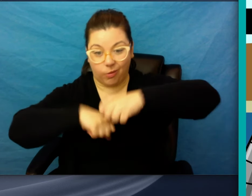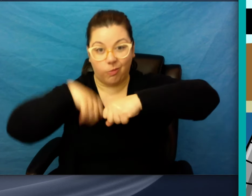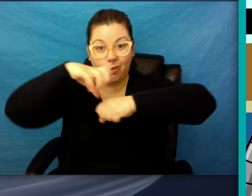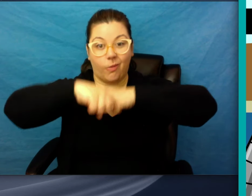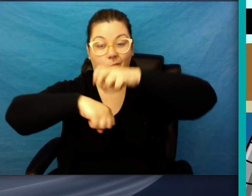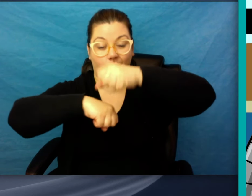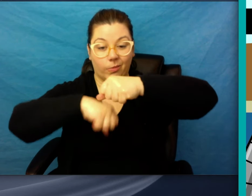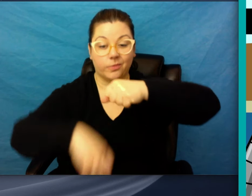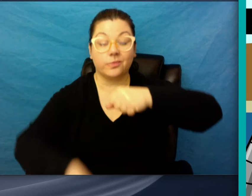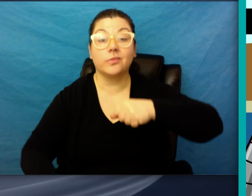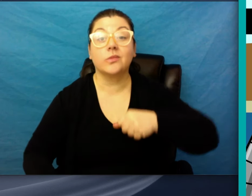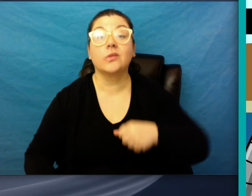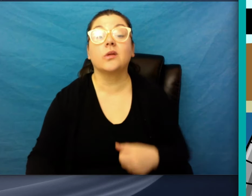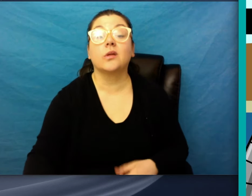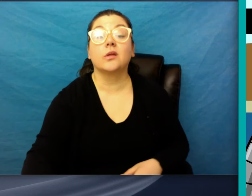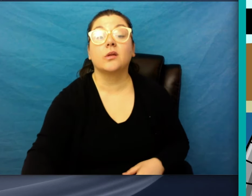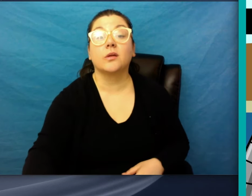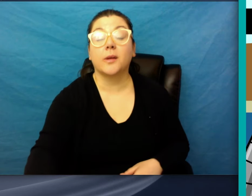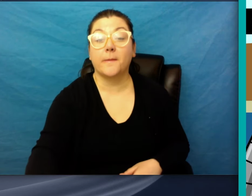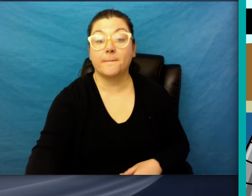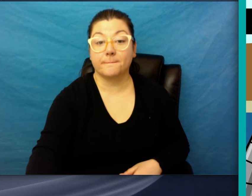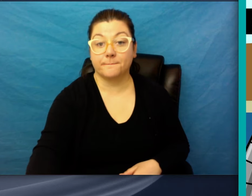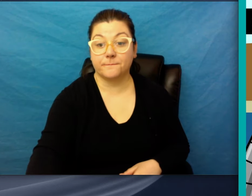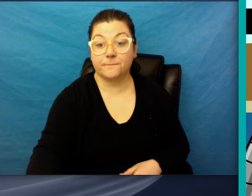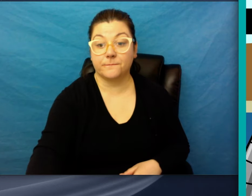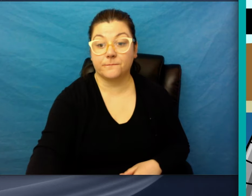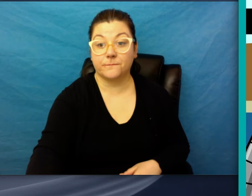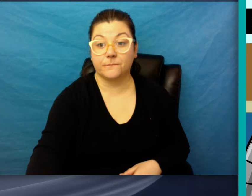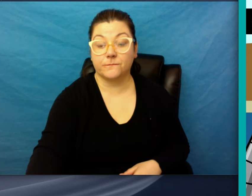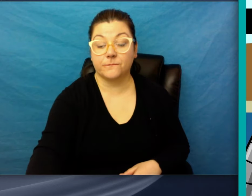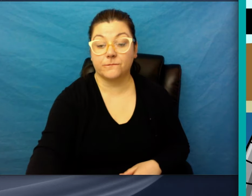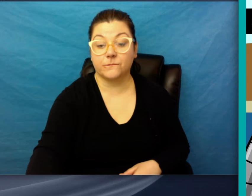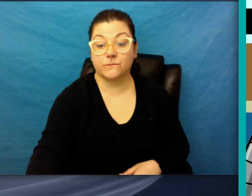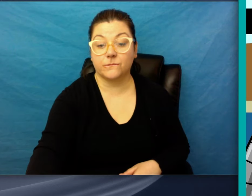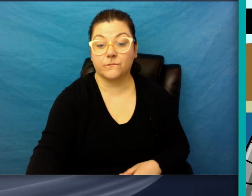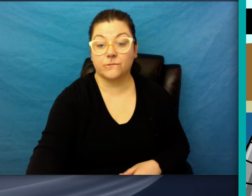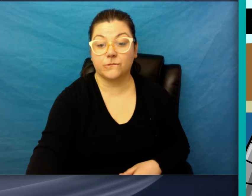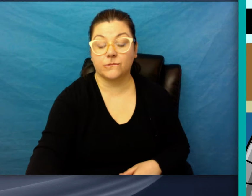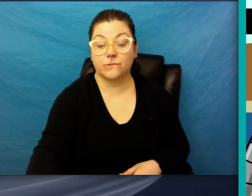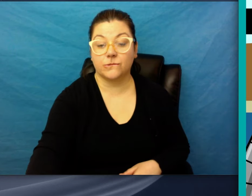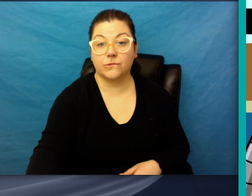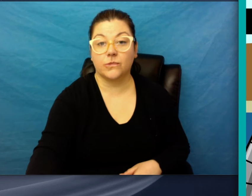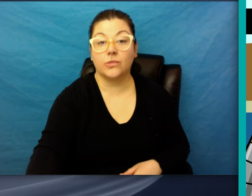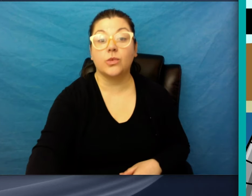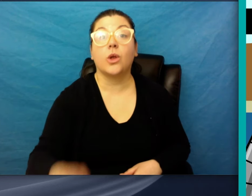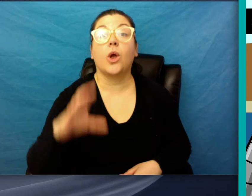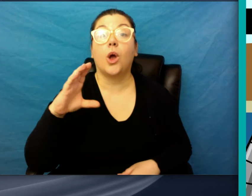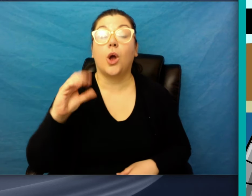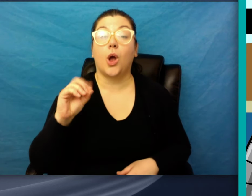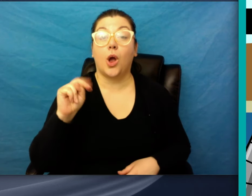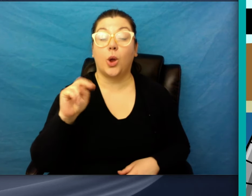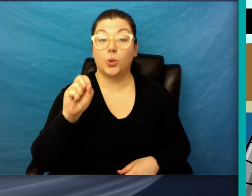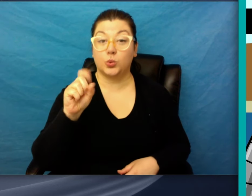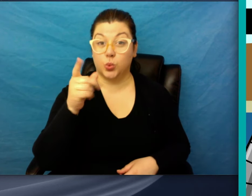are called consumers. They can't make their own nourishment from sunlight, so they get it by eating the producers.